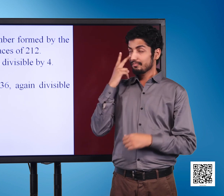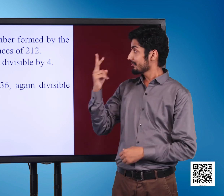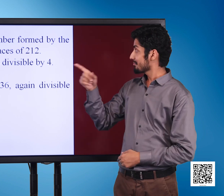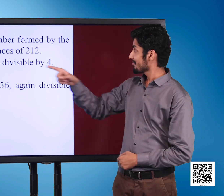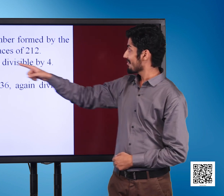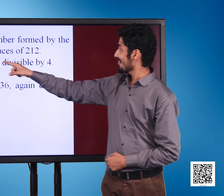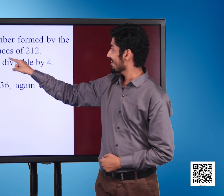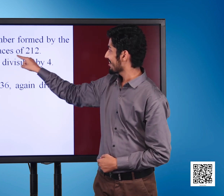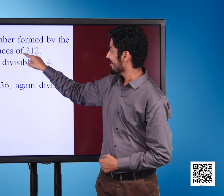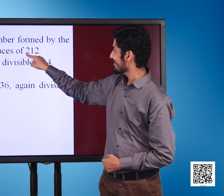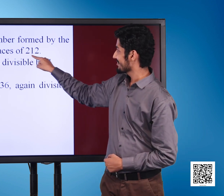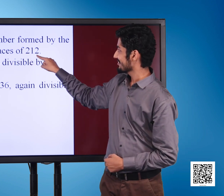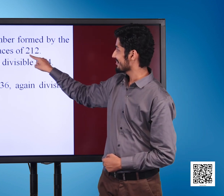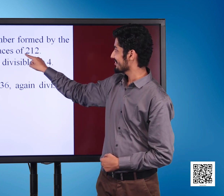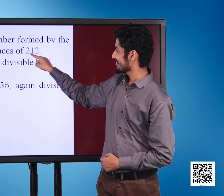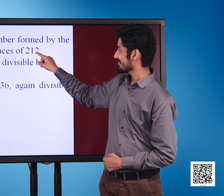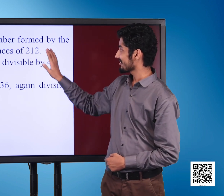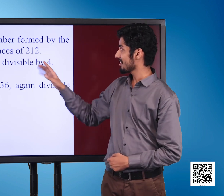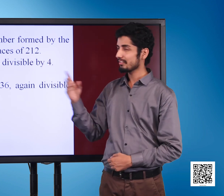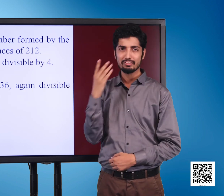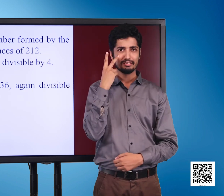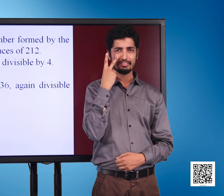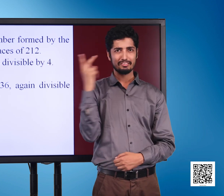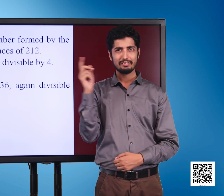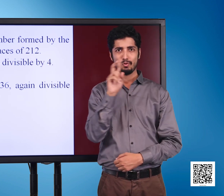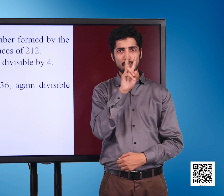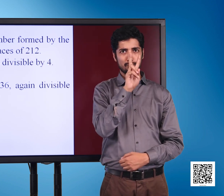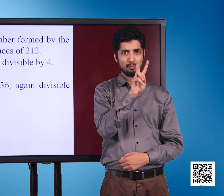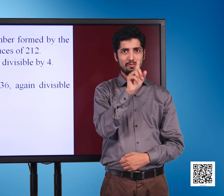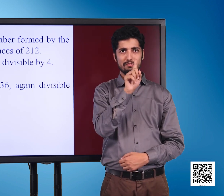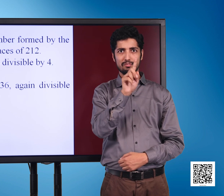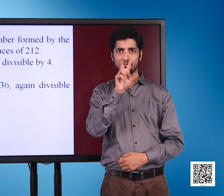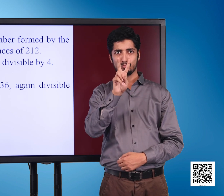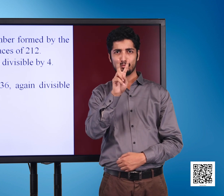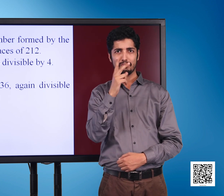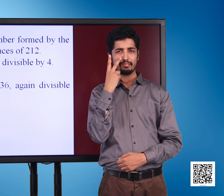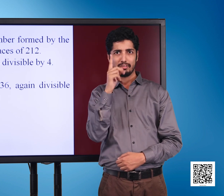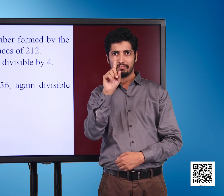Observe the number formed by the ones and tens places of 212.